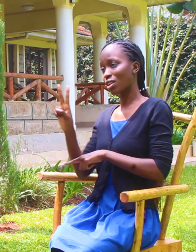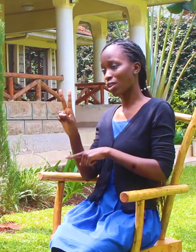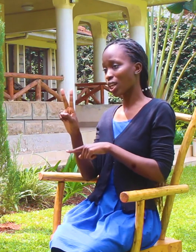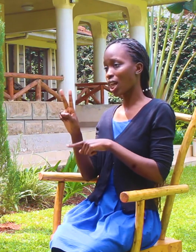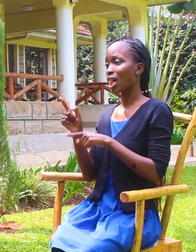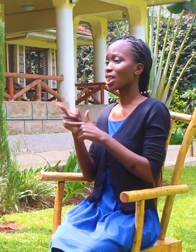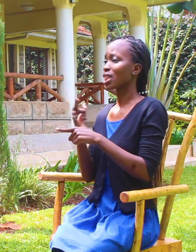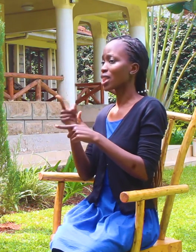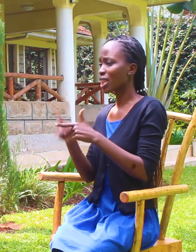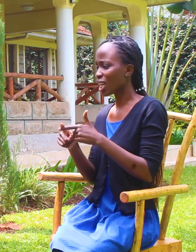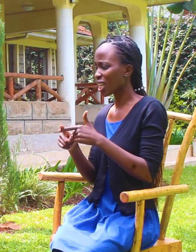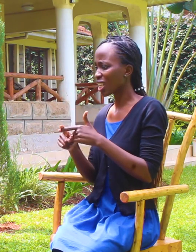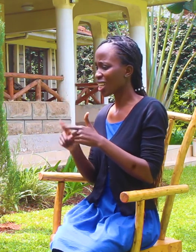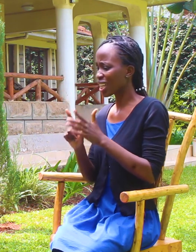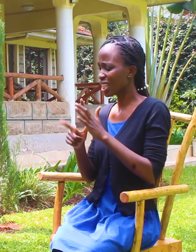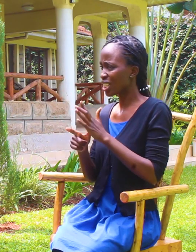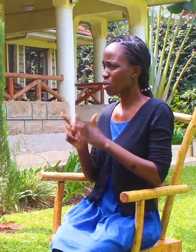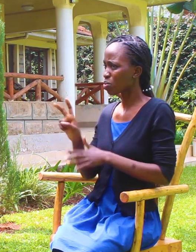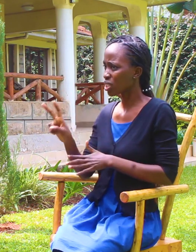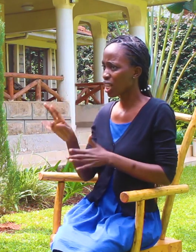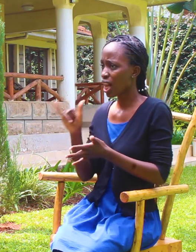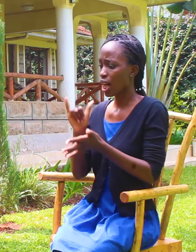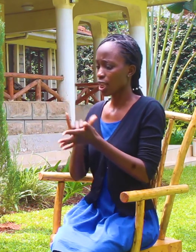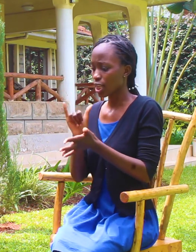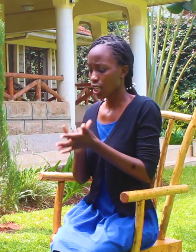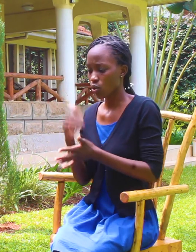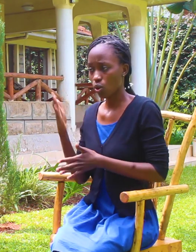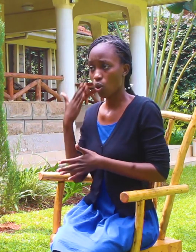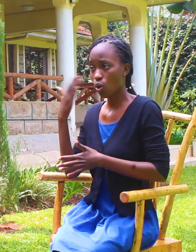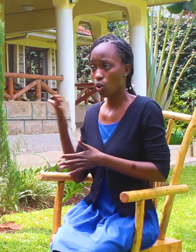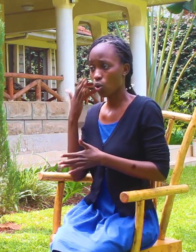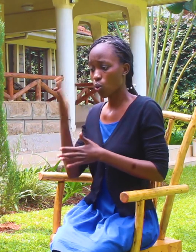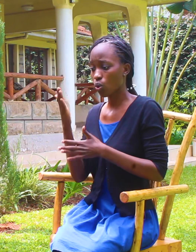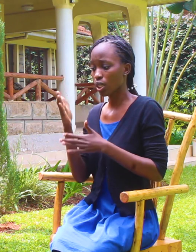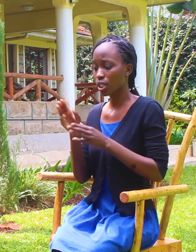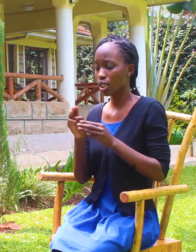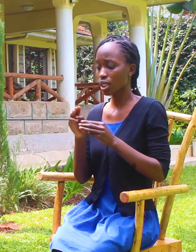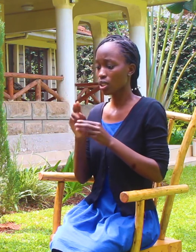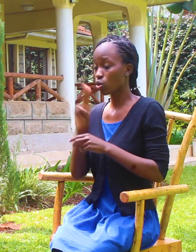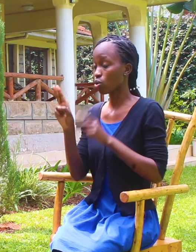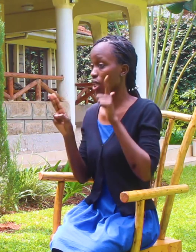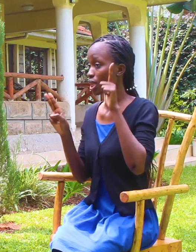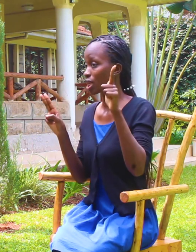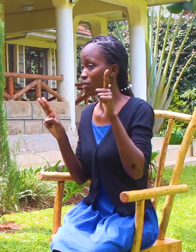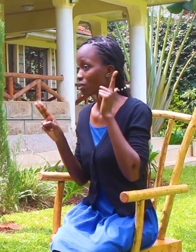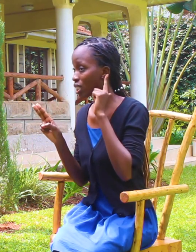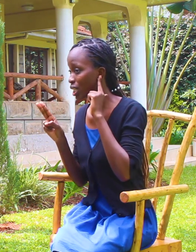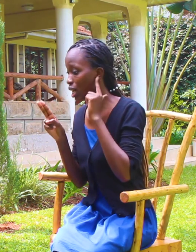I started realizing that she used to put her left ear to the TV more than the right one. Then I started to wonder, there